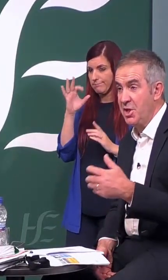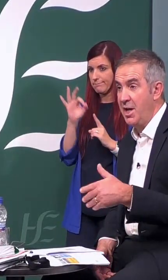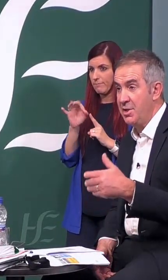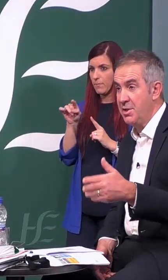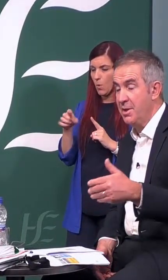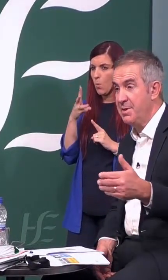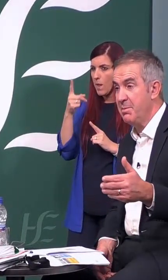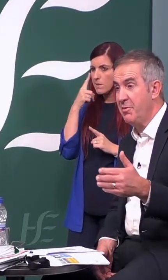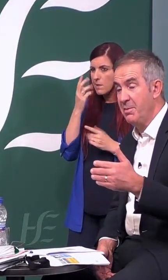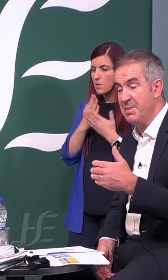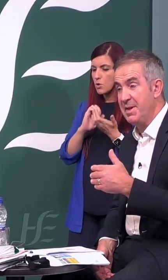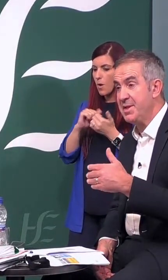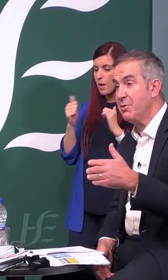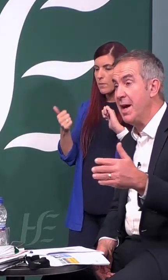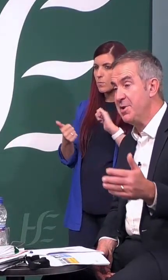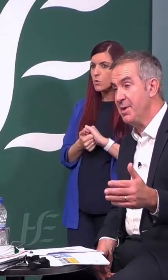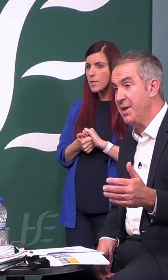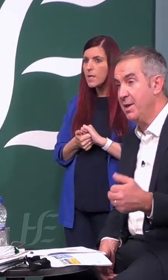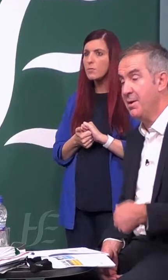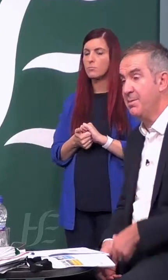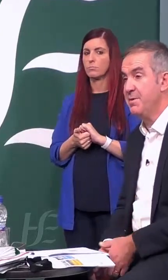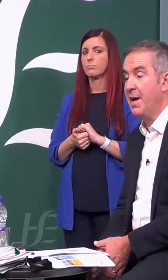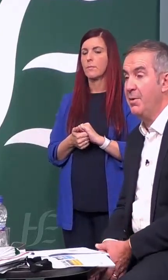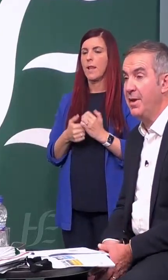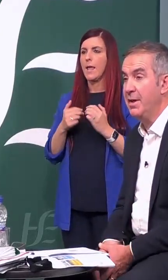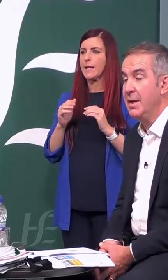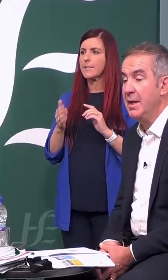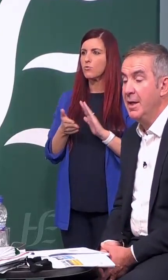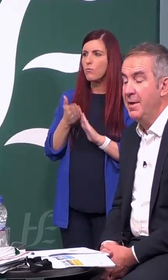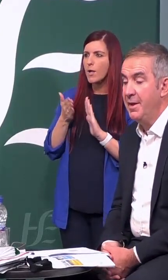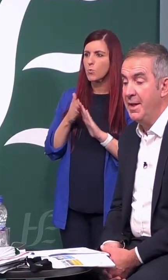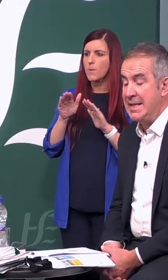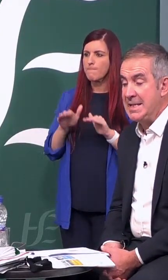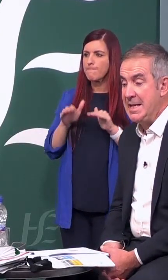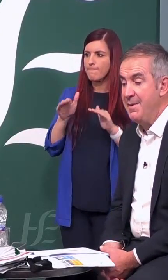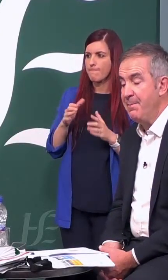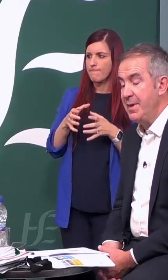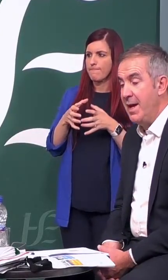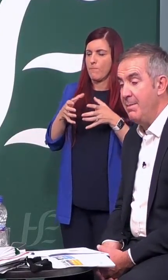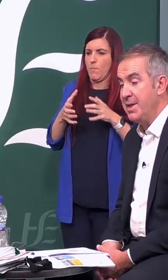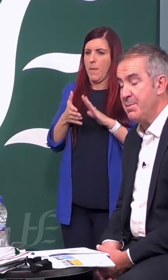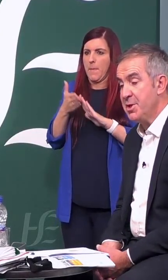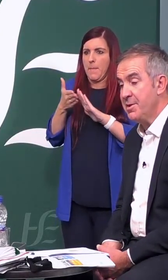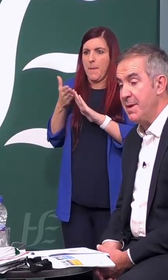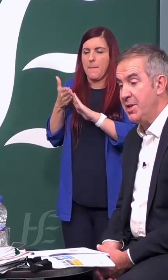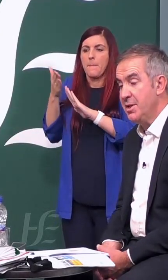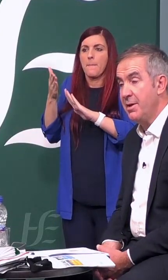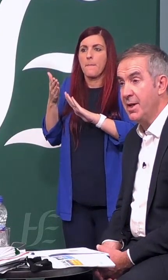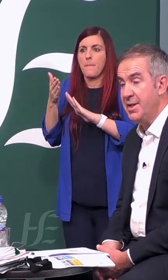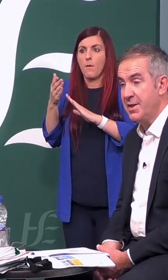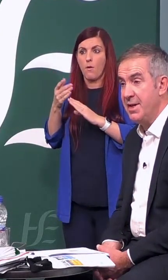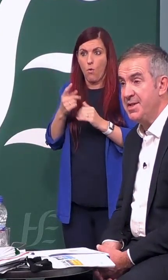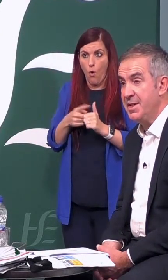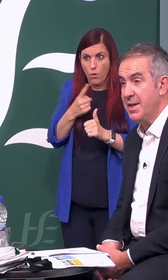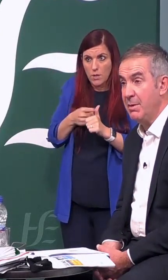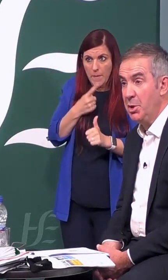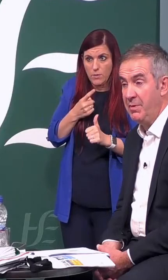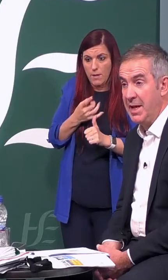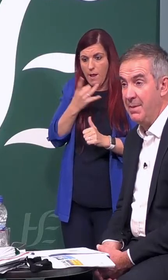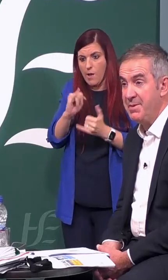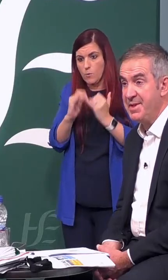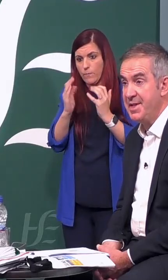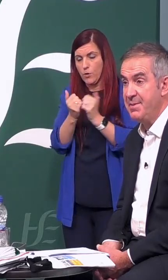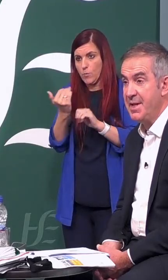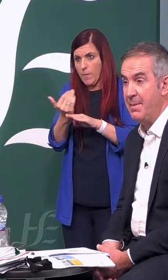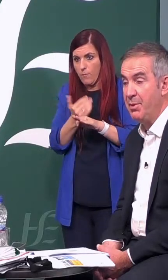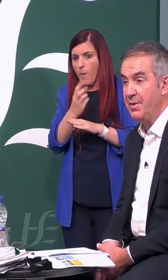see some change in terms of the performance. But that's a gradual thing in terms of how that's seen. I suppose automation on our contact tracing side will hopefully